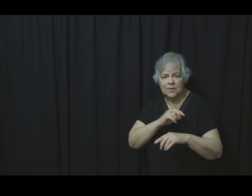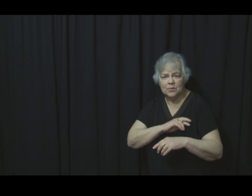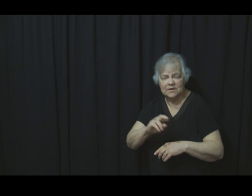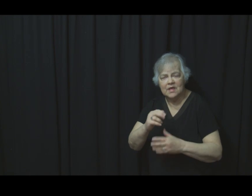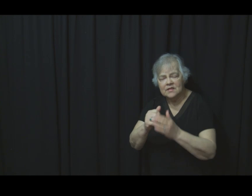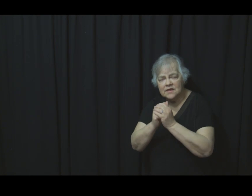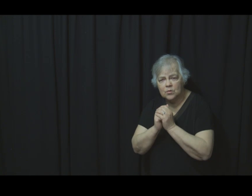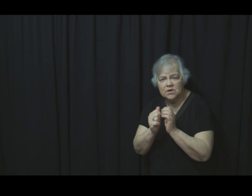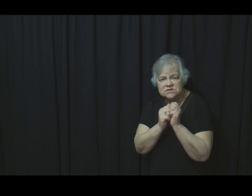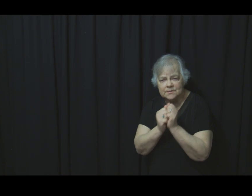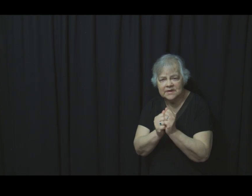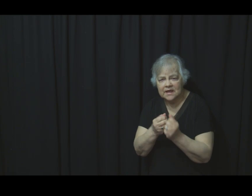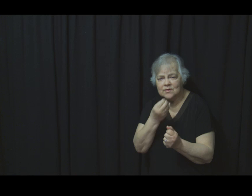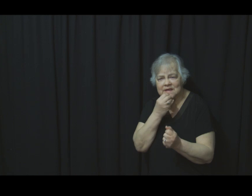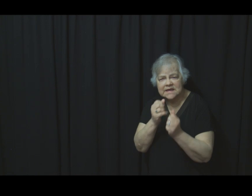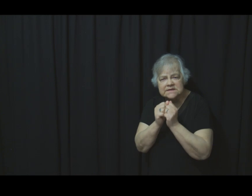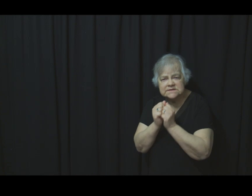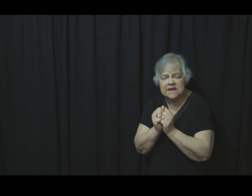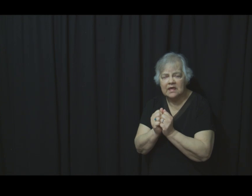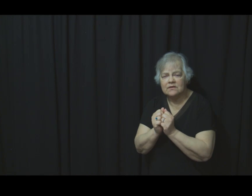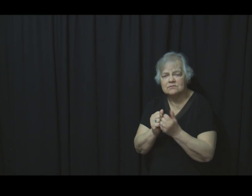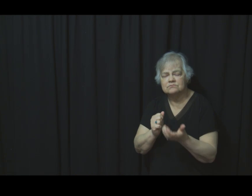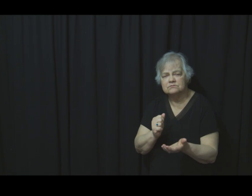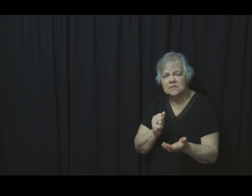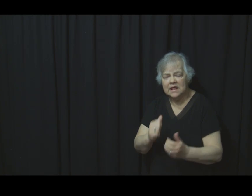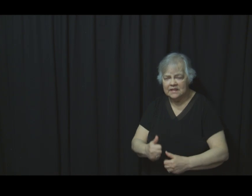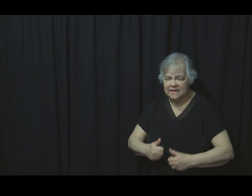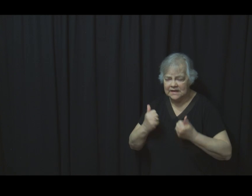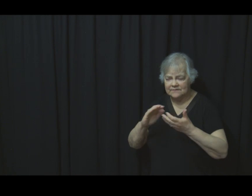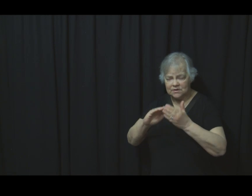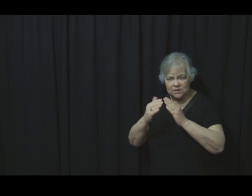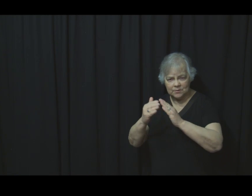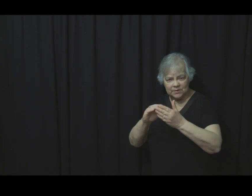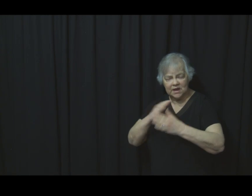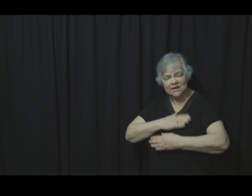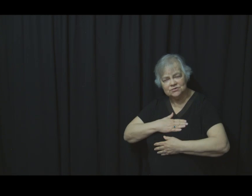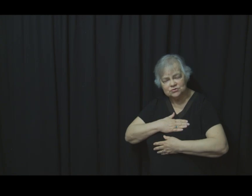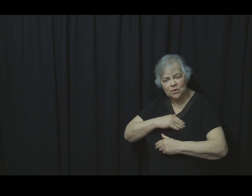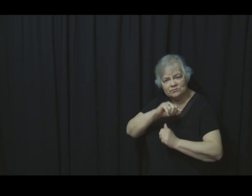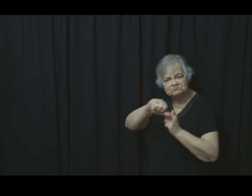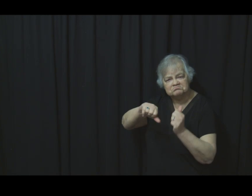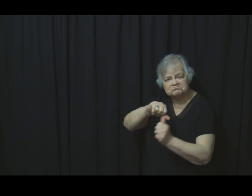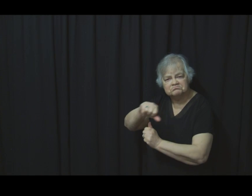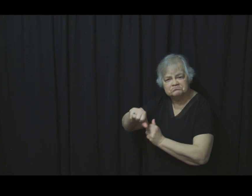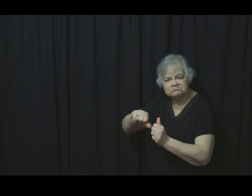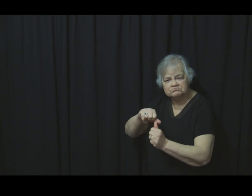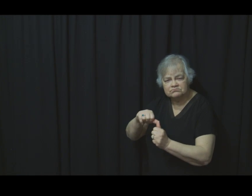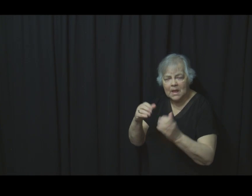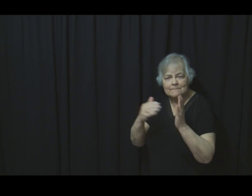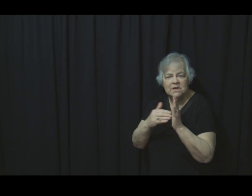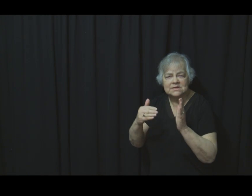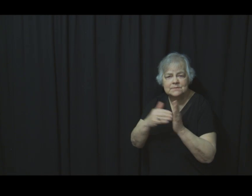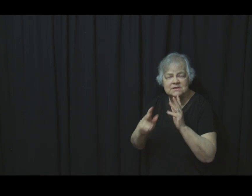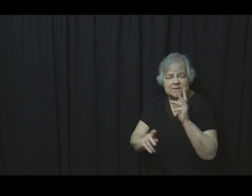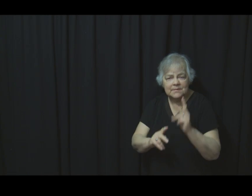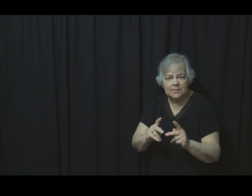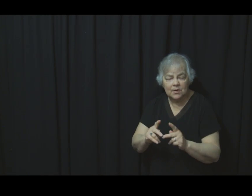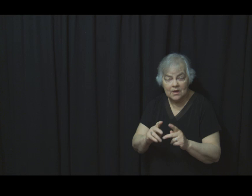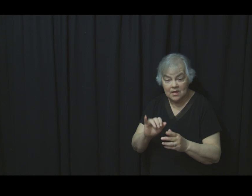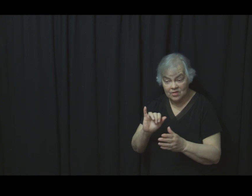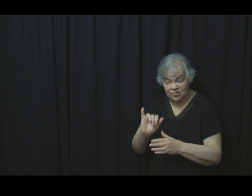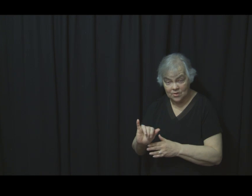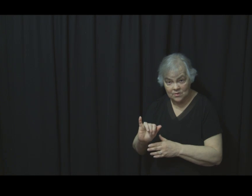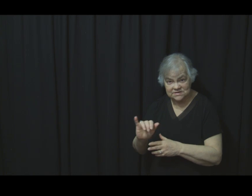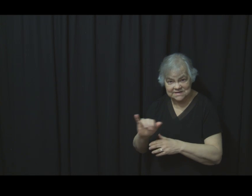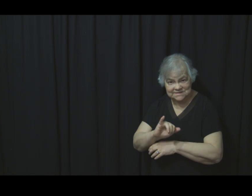together, they eat together, they live in their communities and enjoy each other's company. Billions of people, but these same people